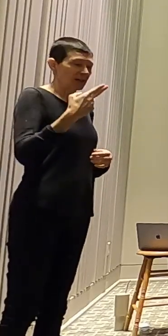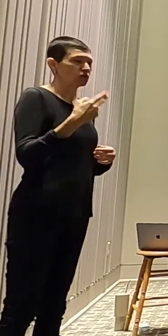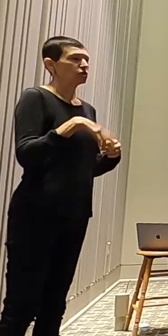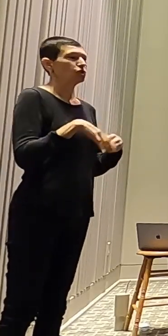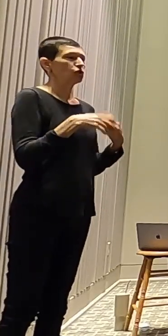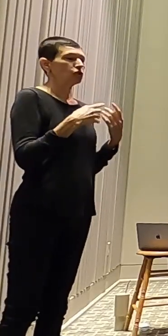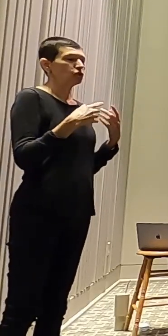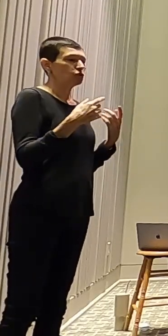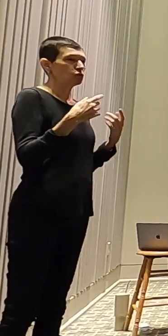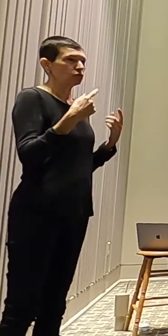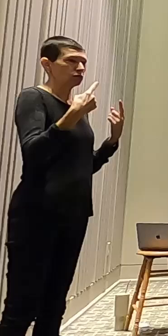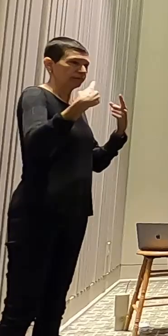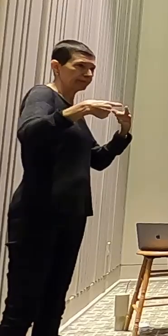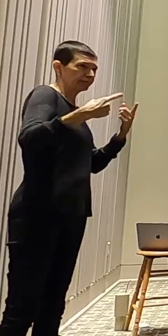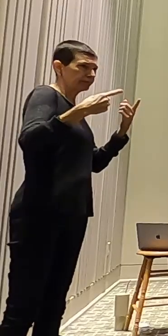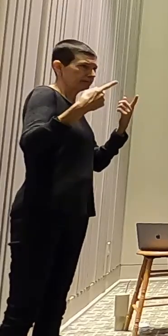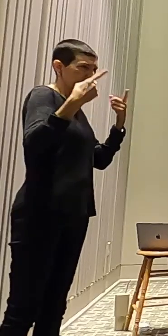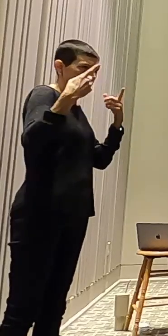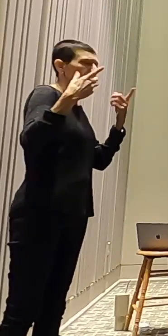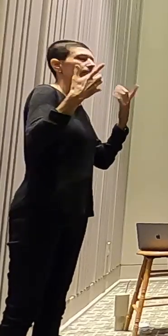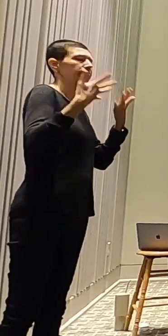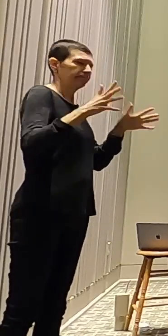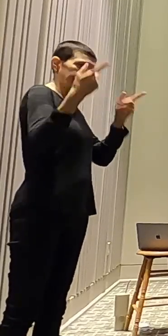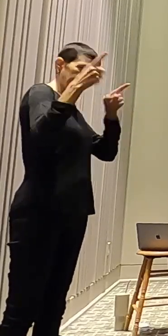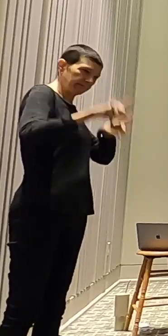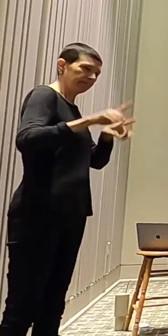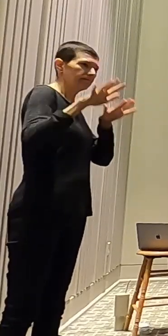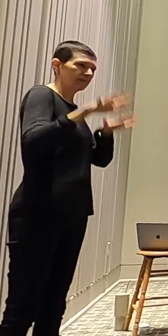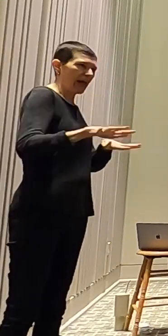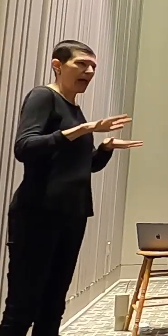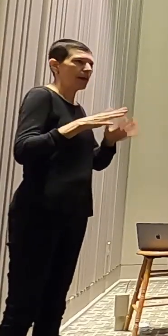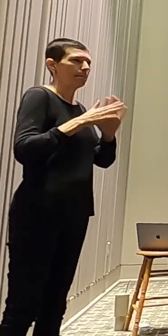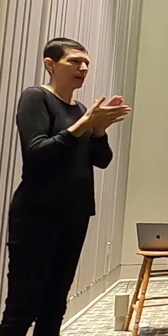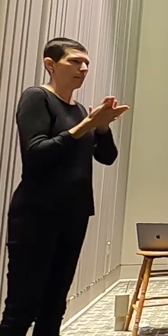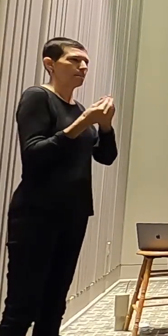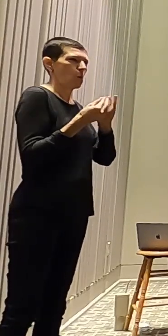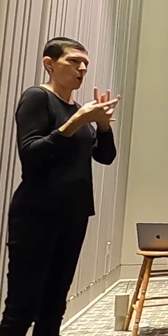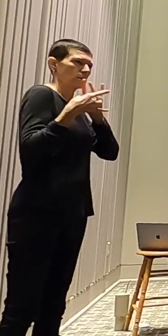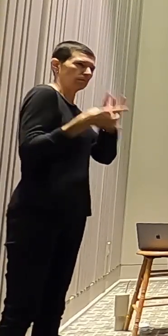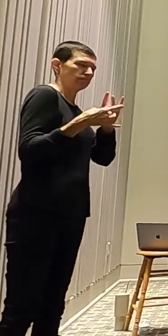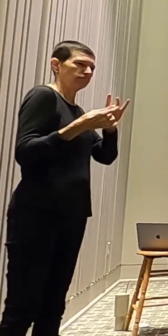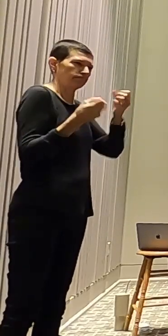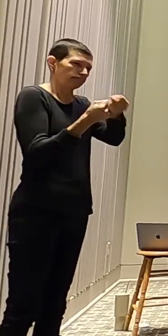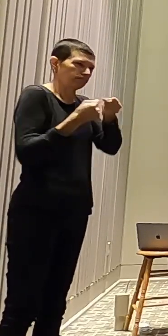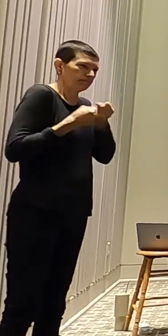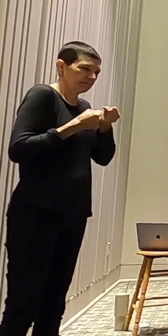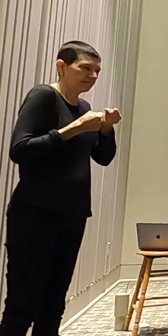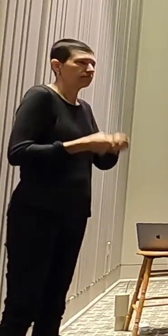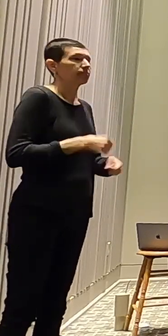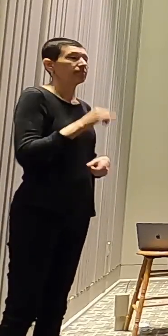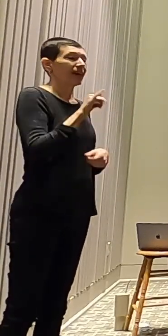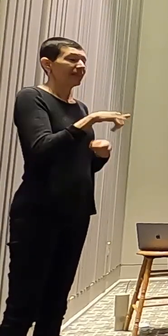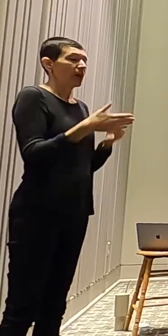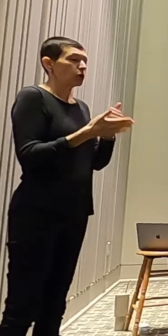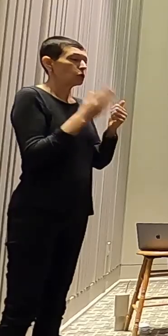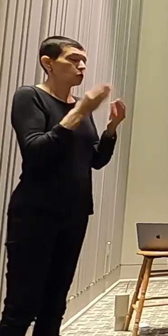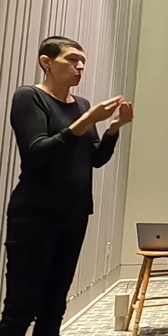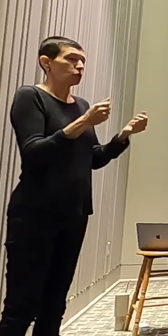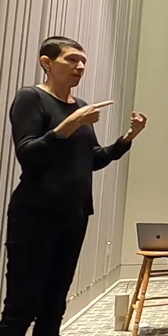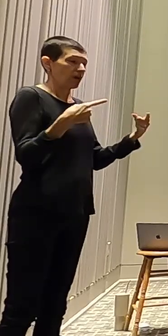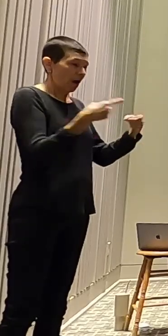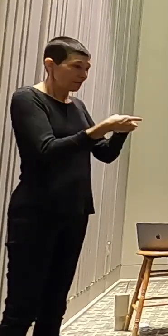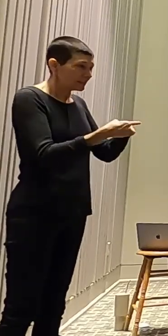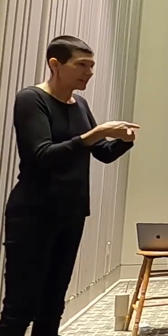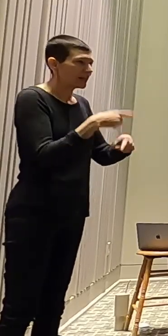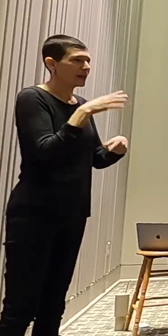settle disputes and strengthen alliances within groups. Potlatches are used to resolve conflict and reinforce